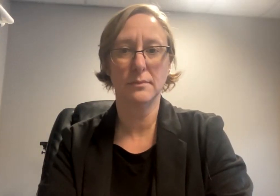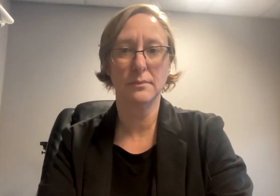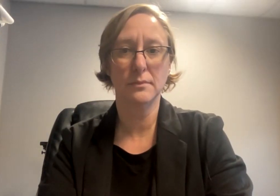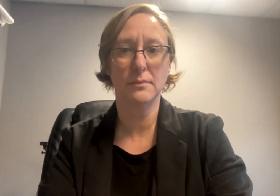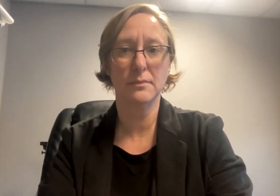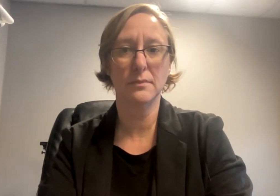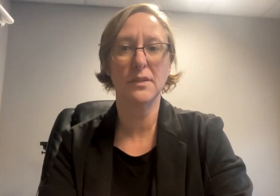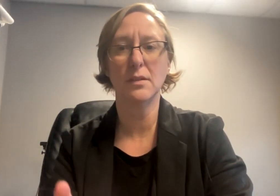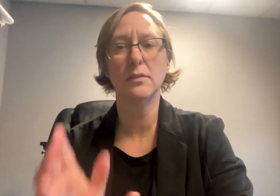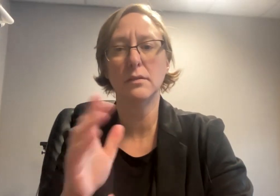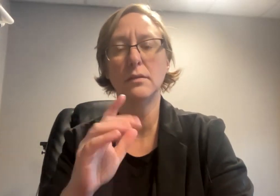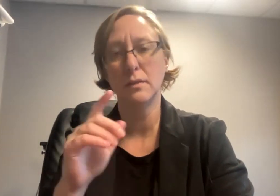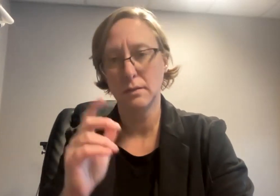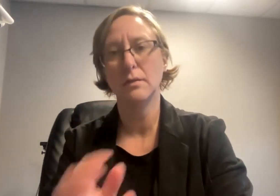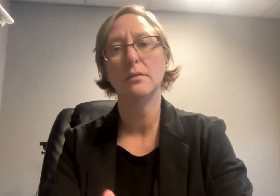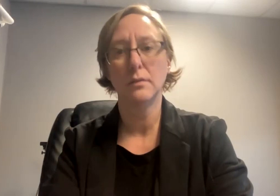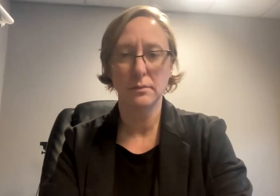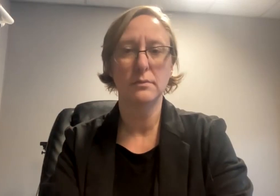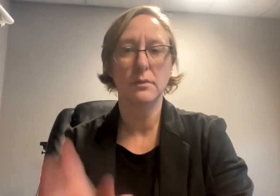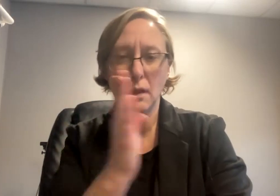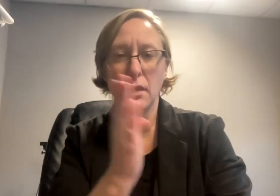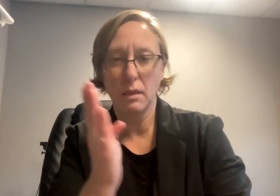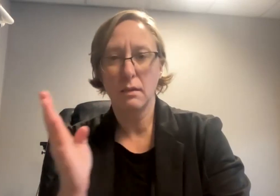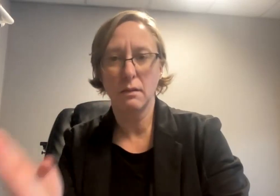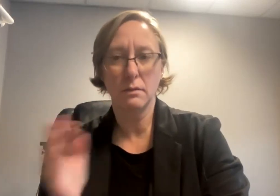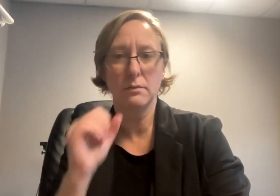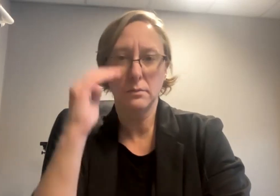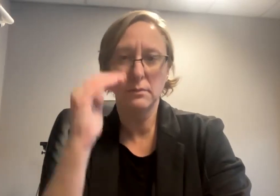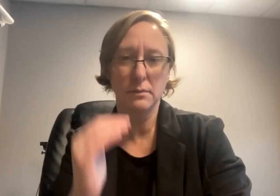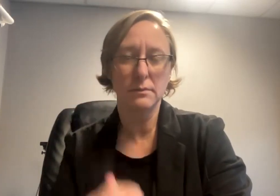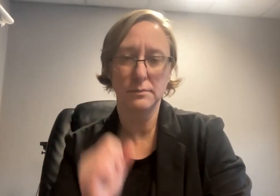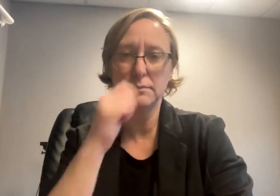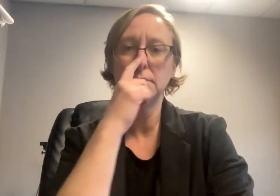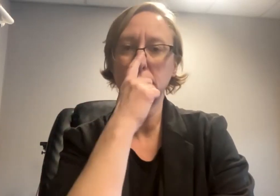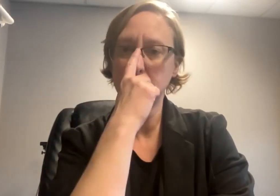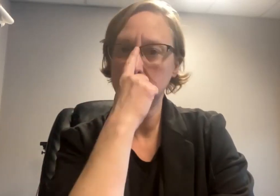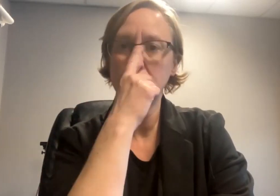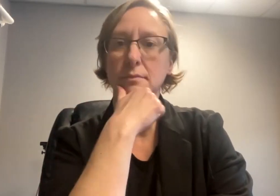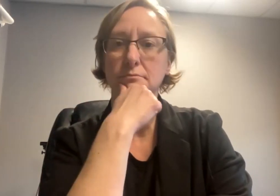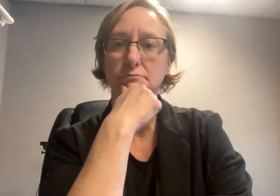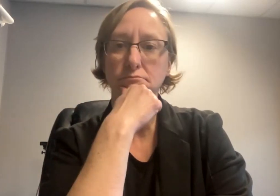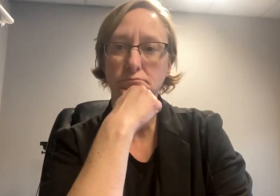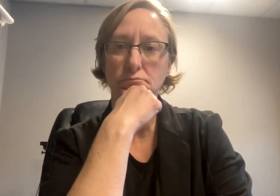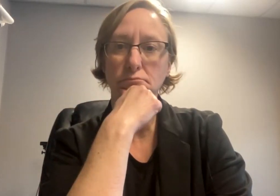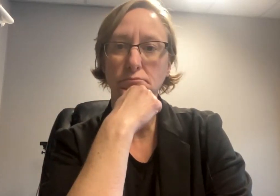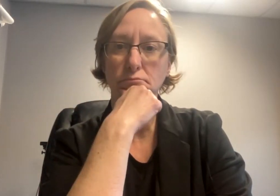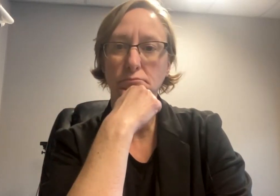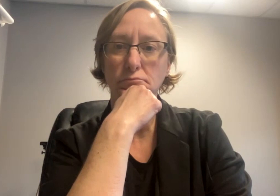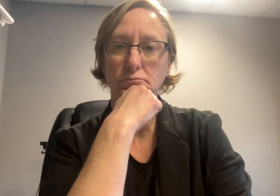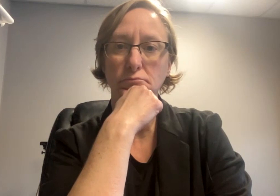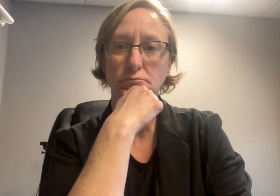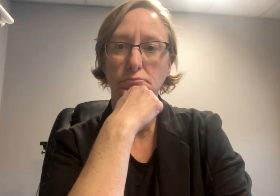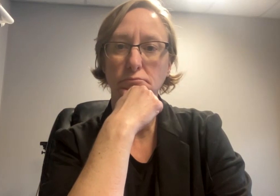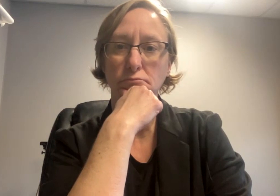what is it, the like scale, like very satisfied, somewhat satisfied, that would be better than for now,